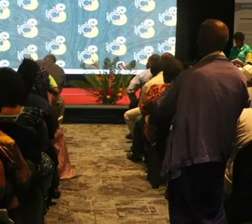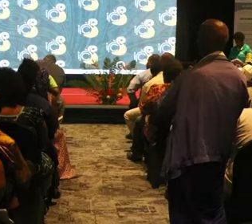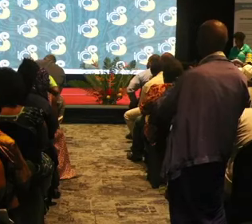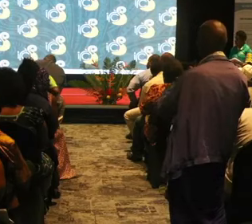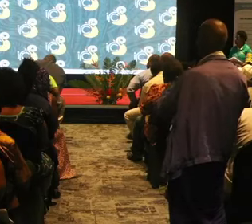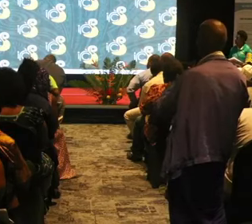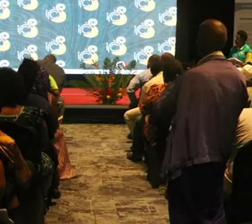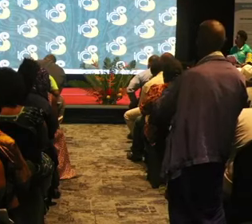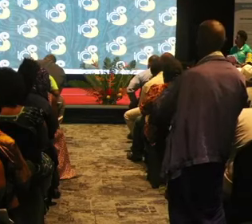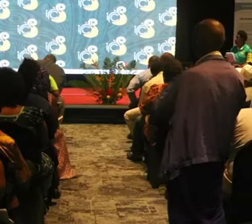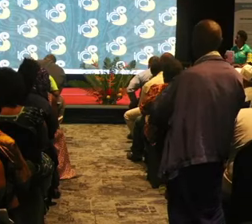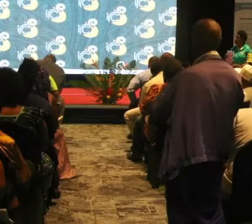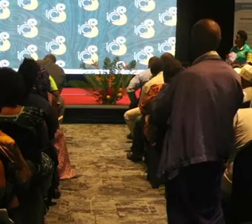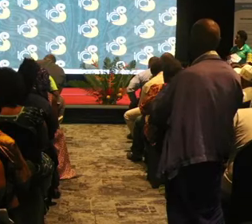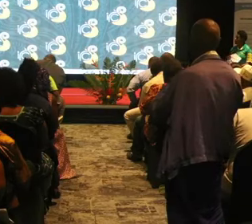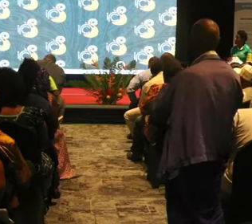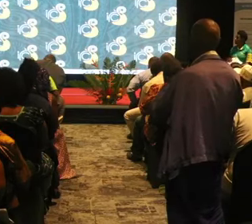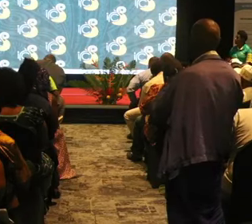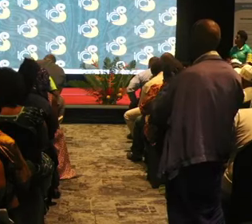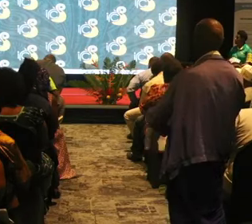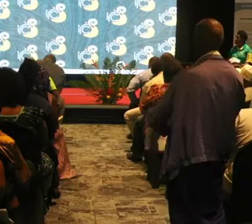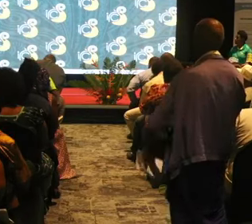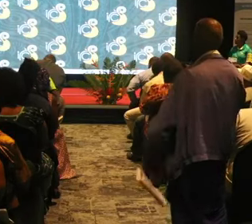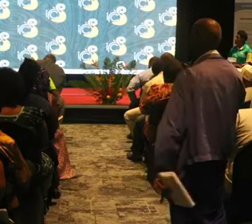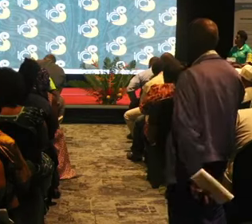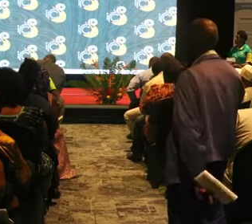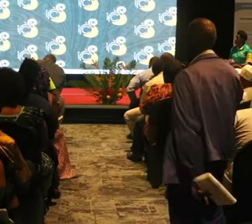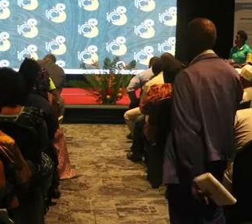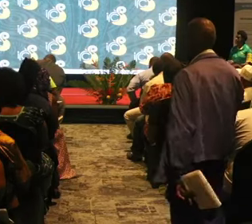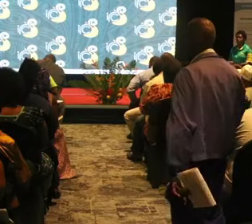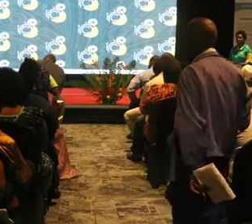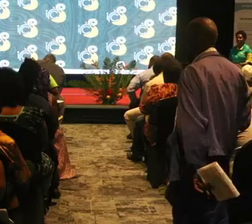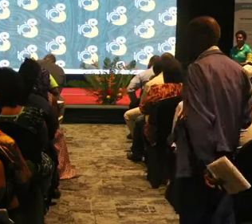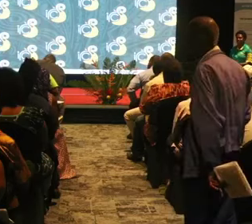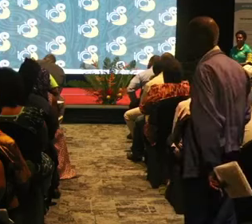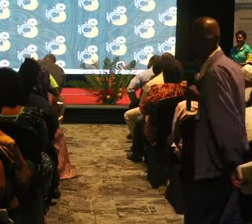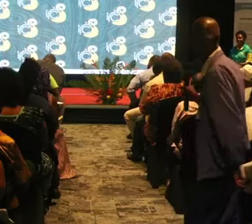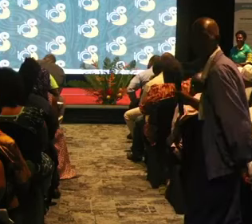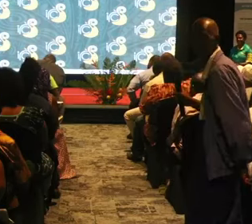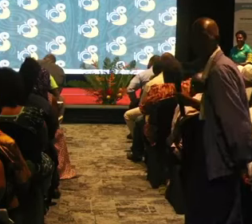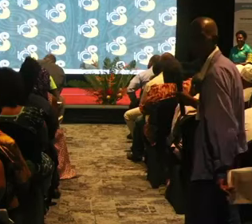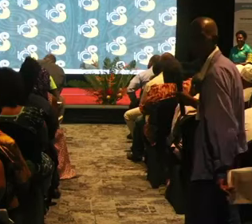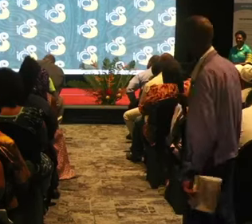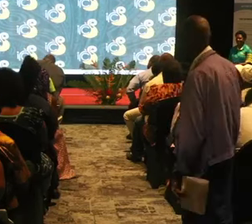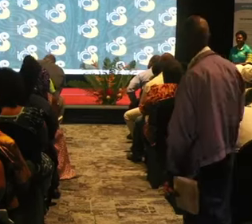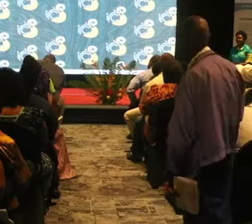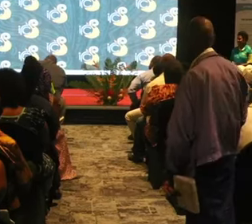also a business problem, risk too. So you need to consider, thank you.